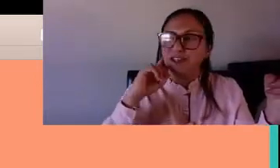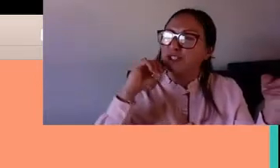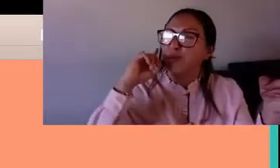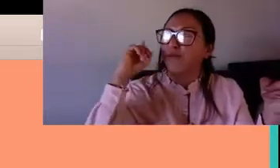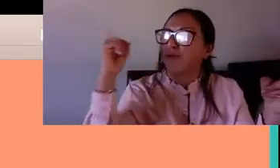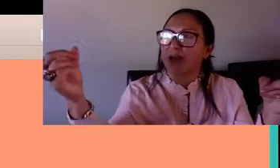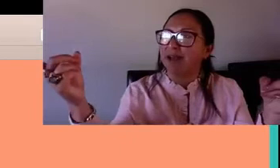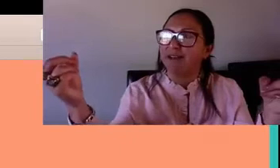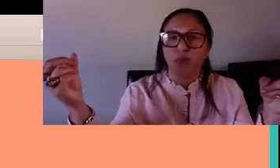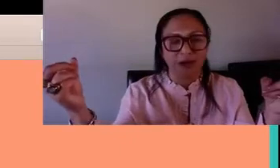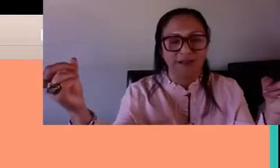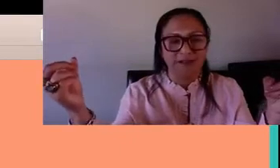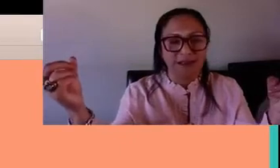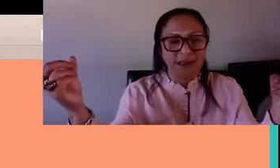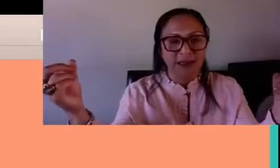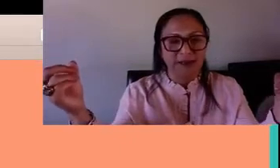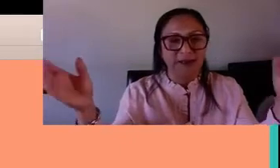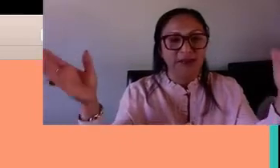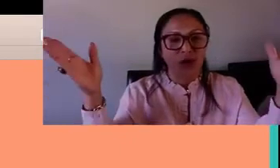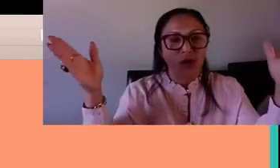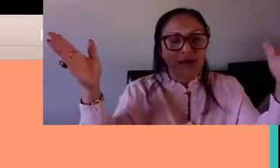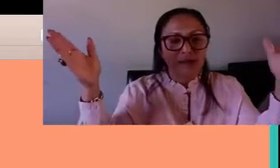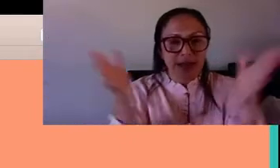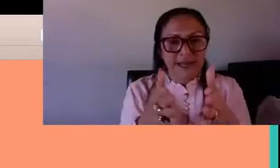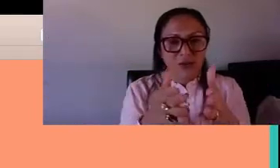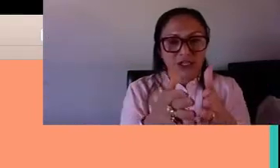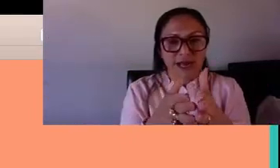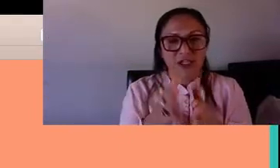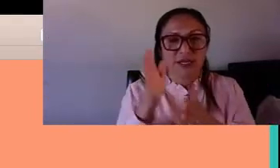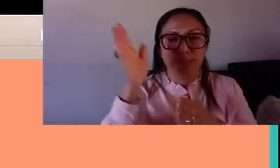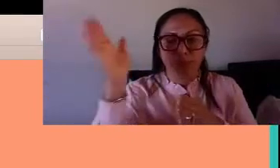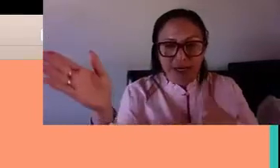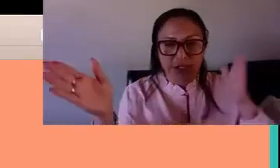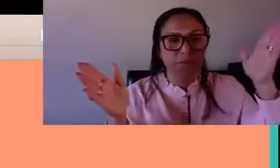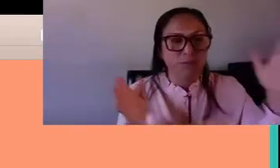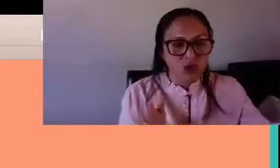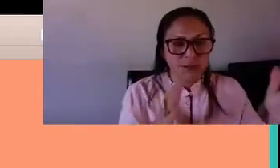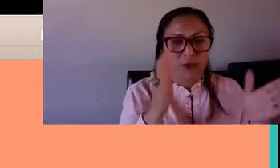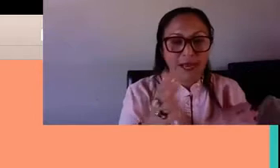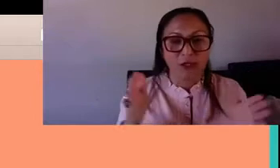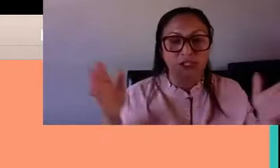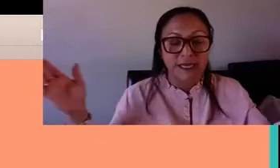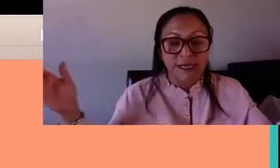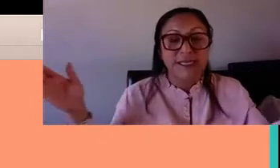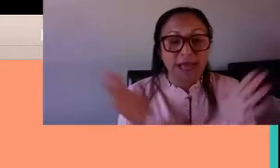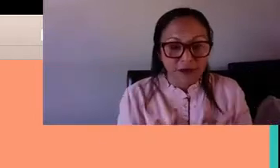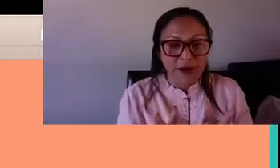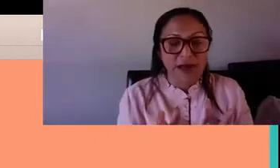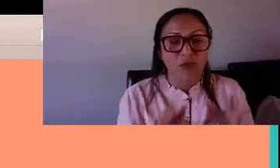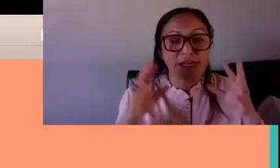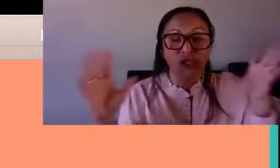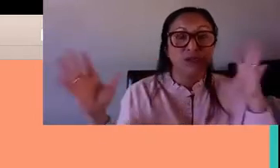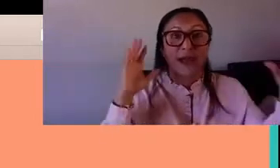the English word for that is want. And so sign language can actually bridge multiple languages together